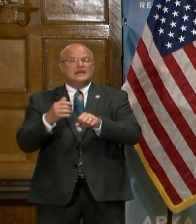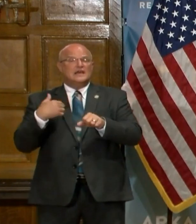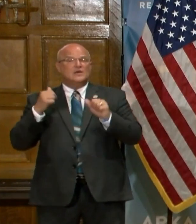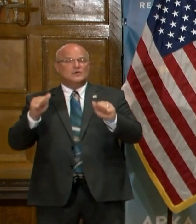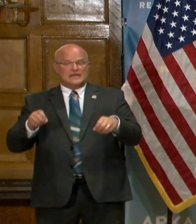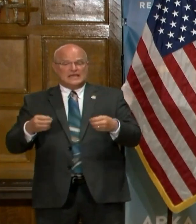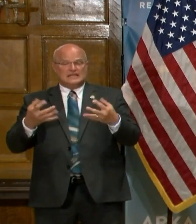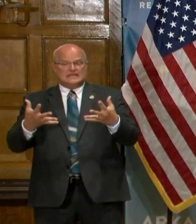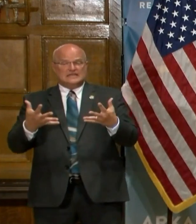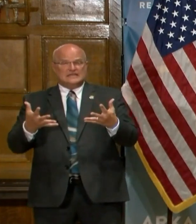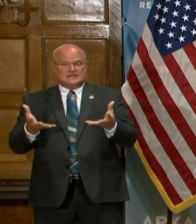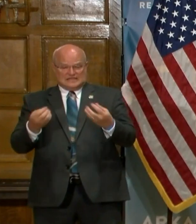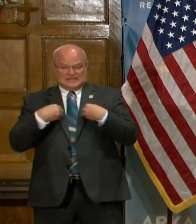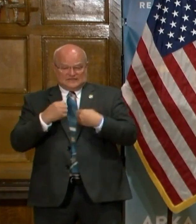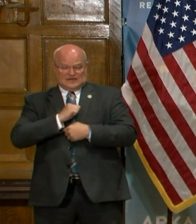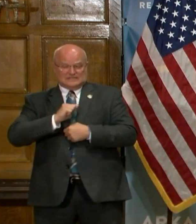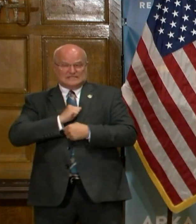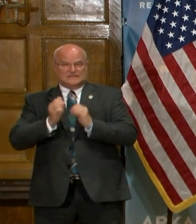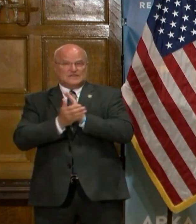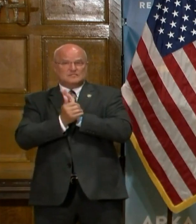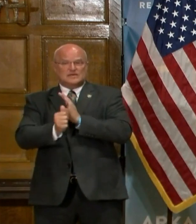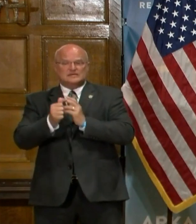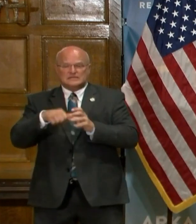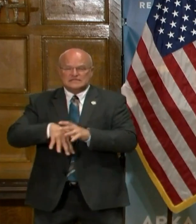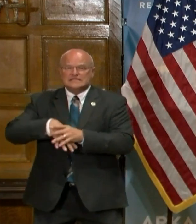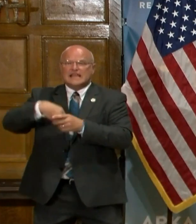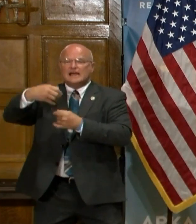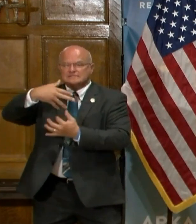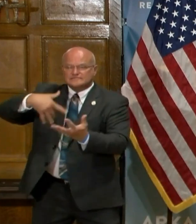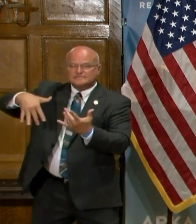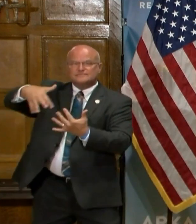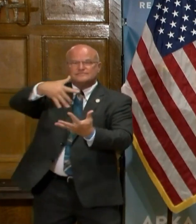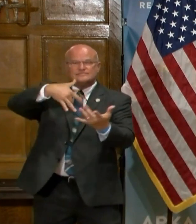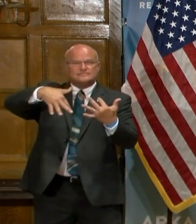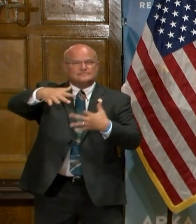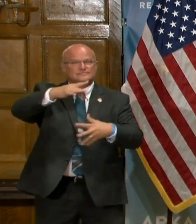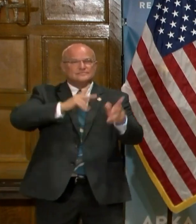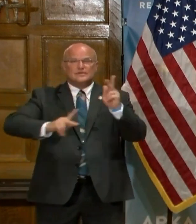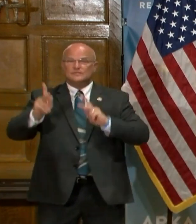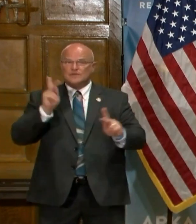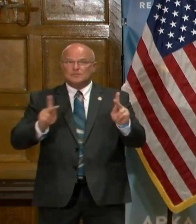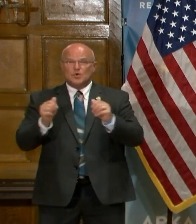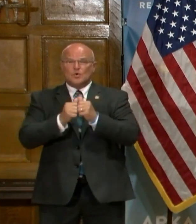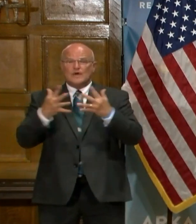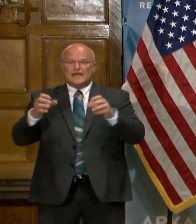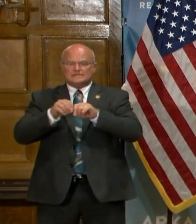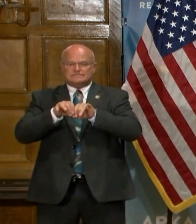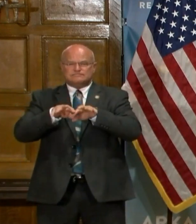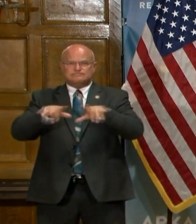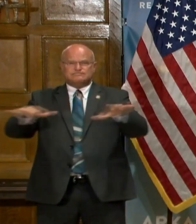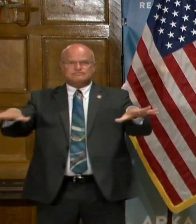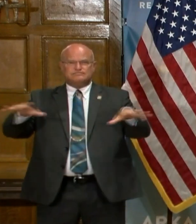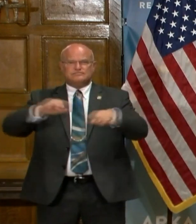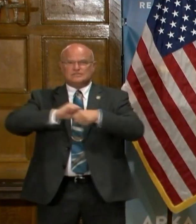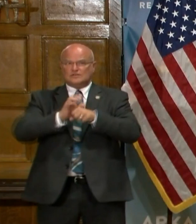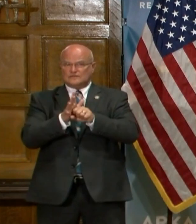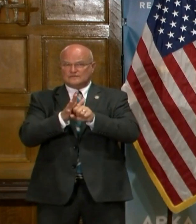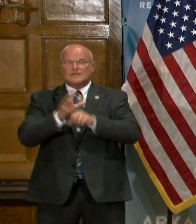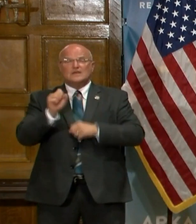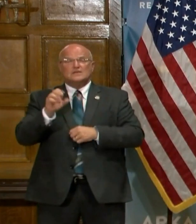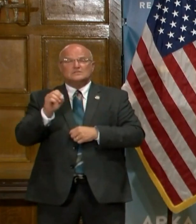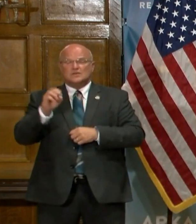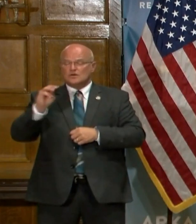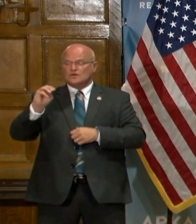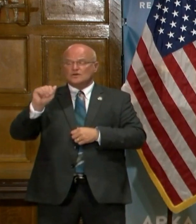to give ourselves the ability to be out and to move in public without spreading the virus. And so